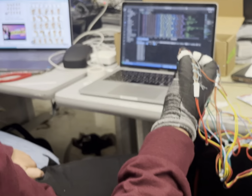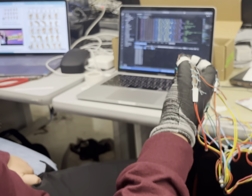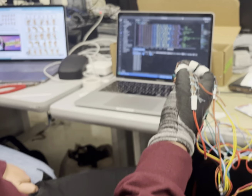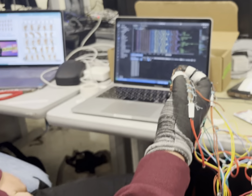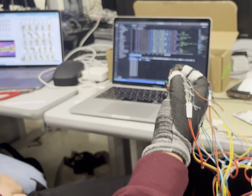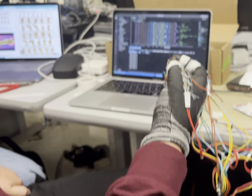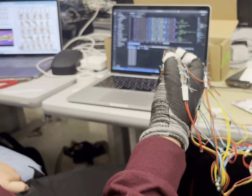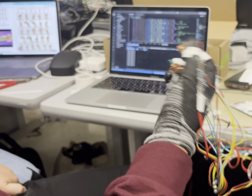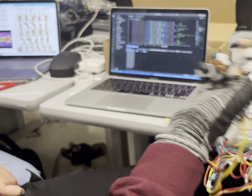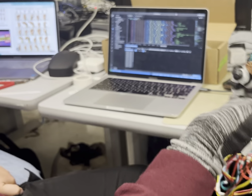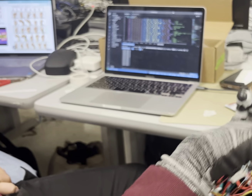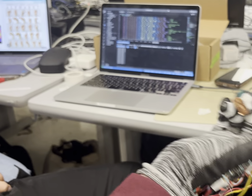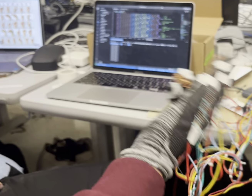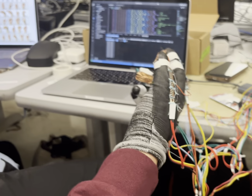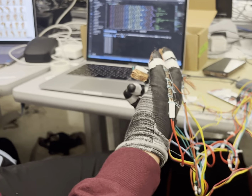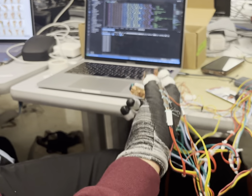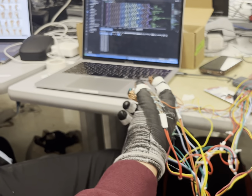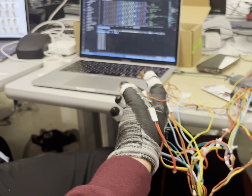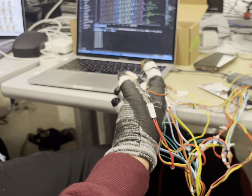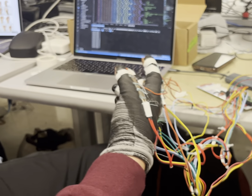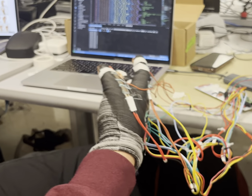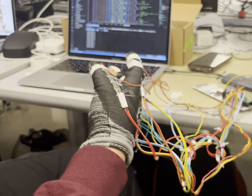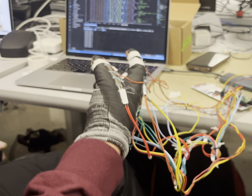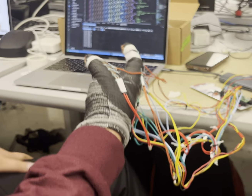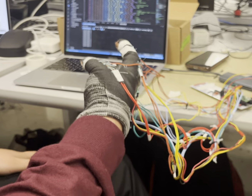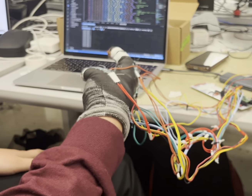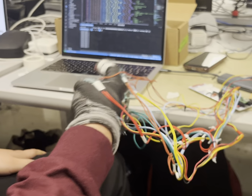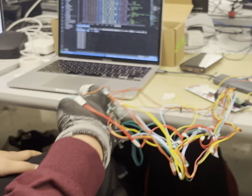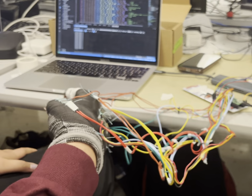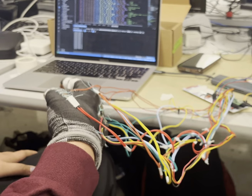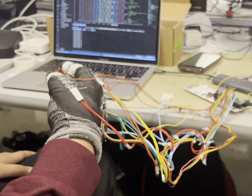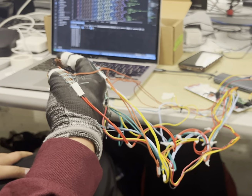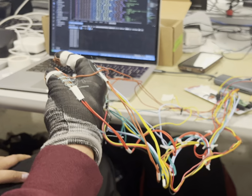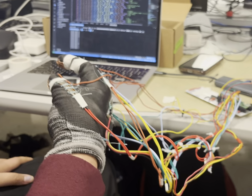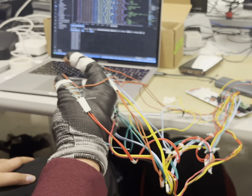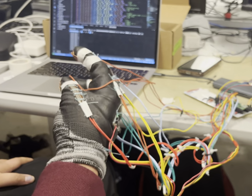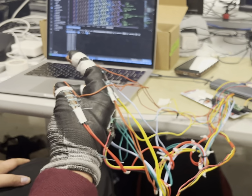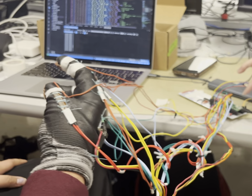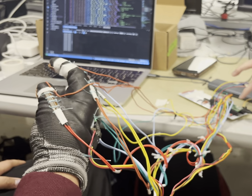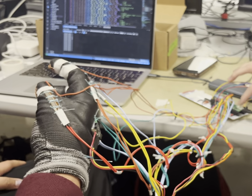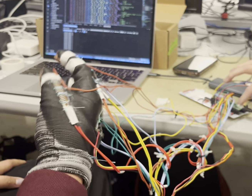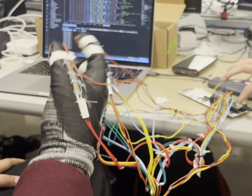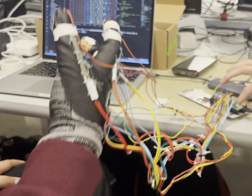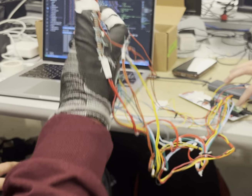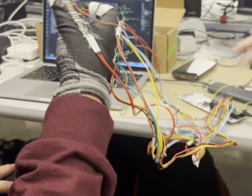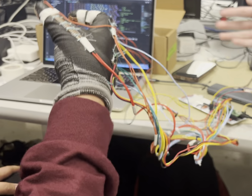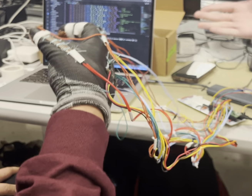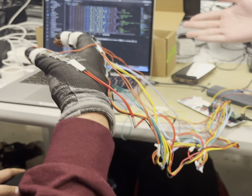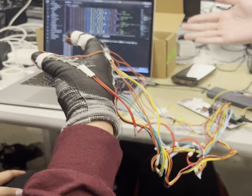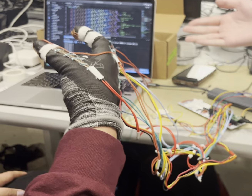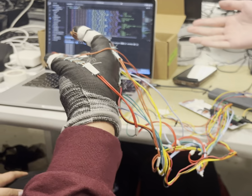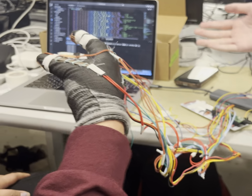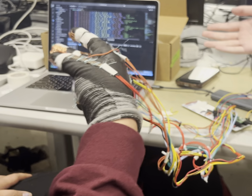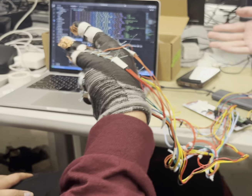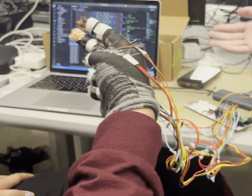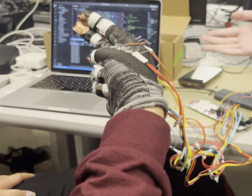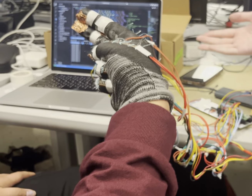So yes, we can have the VJ. VJ, we can print the sentence using the button, like to freeze the serial